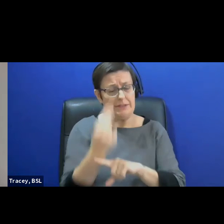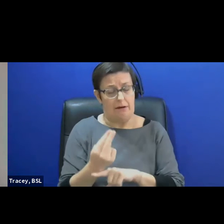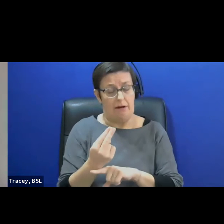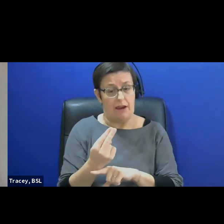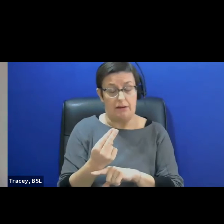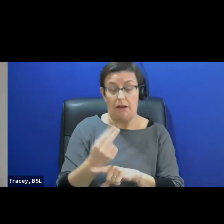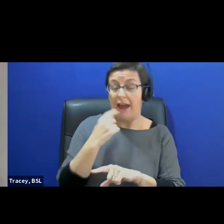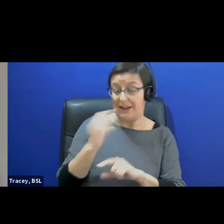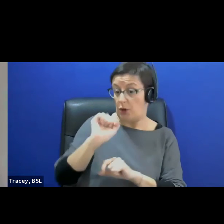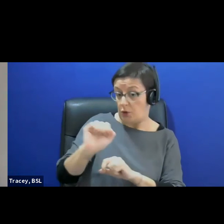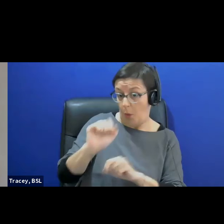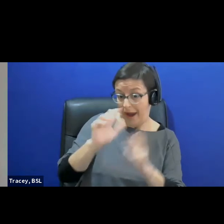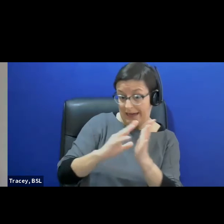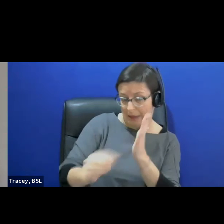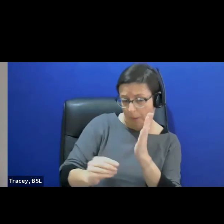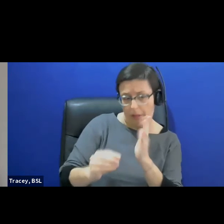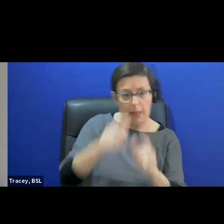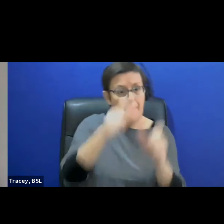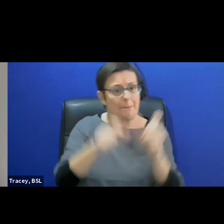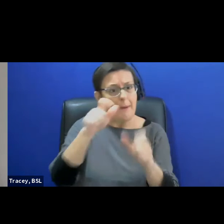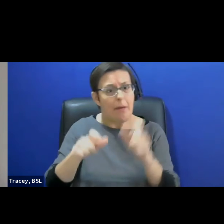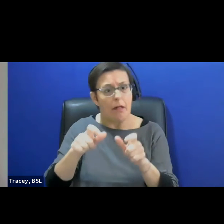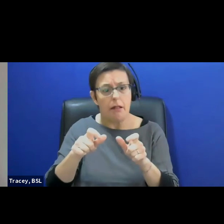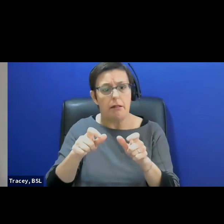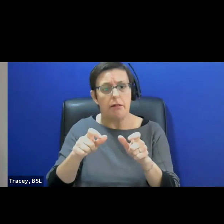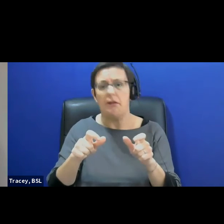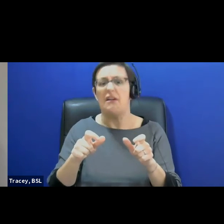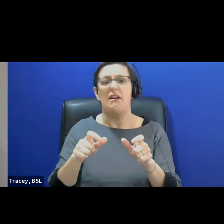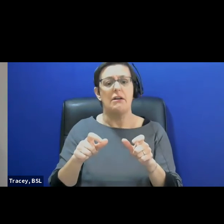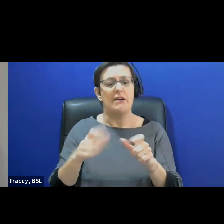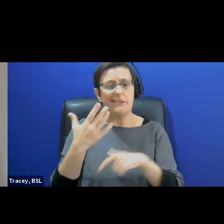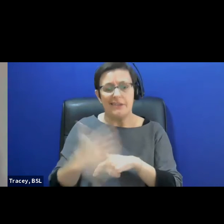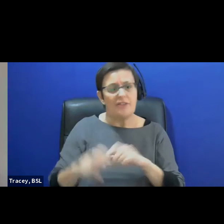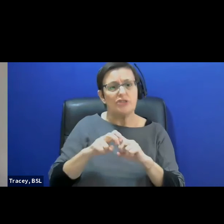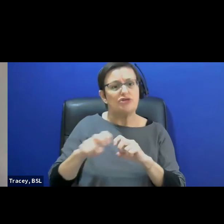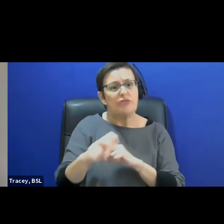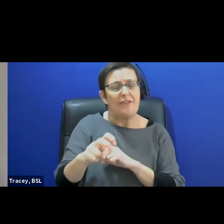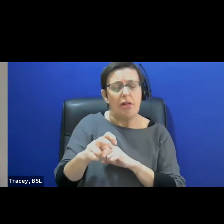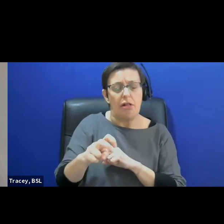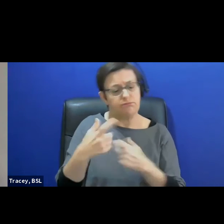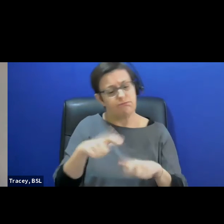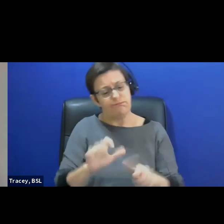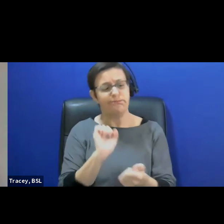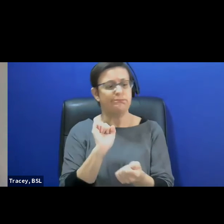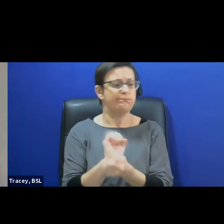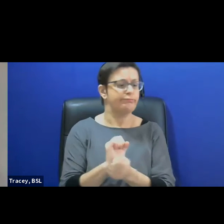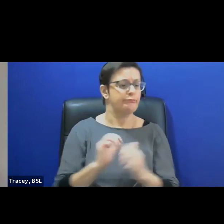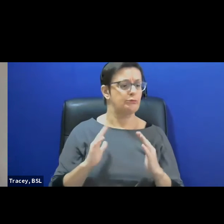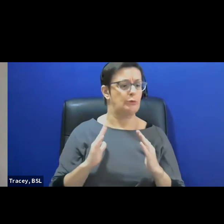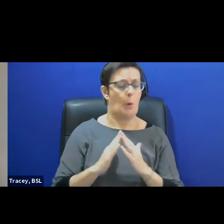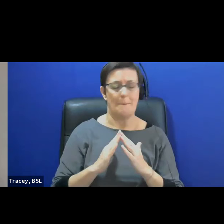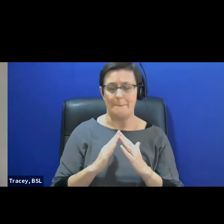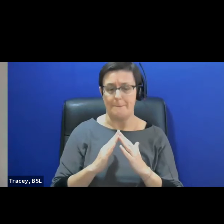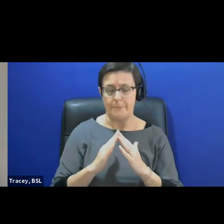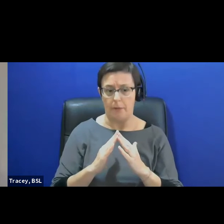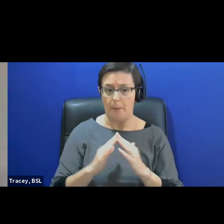your example there, that actually aren't moving beyond their immediate area and aren't travelling, and actually the impact that inclusive design